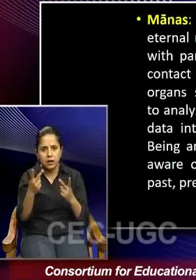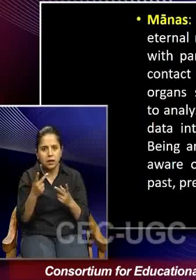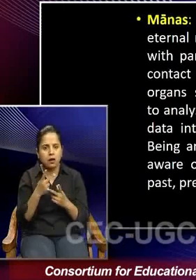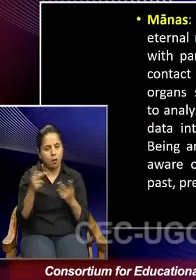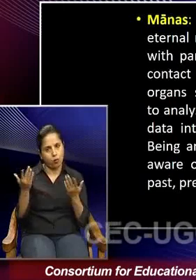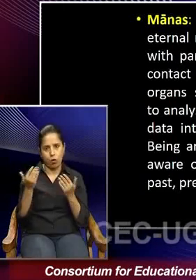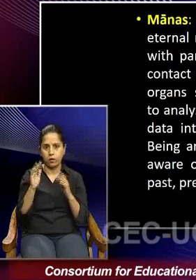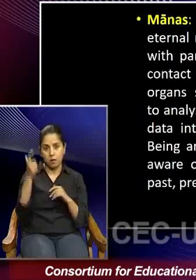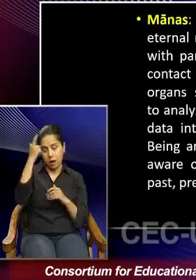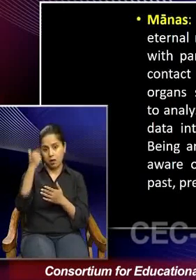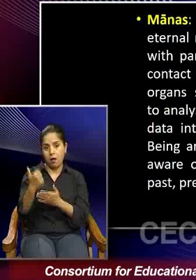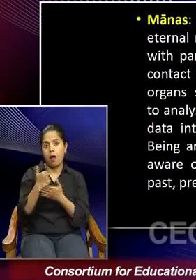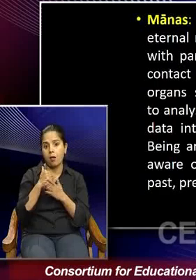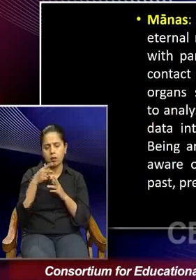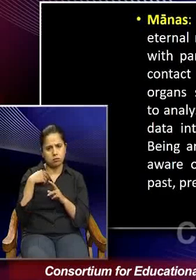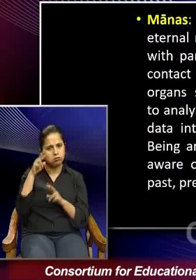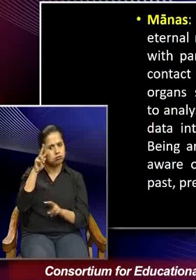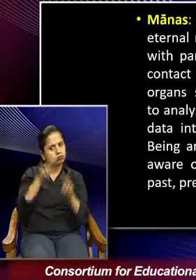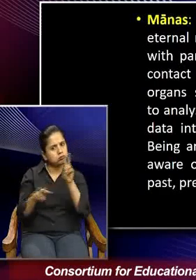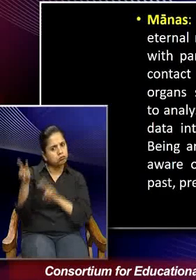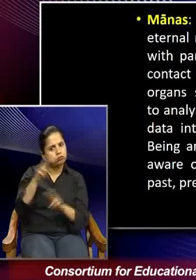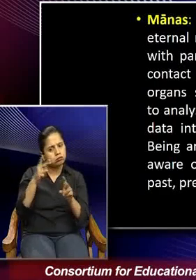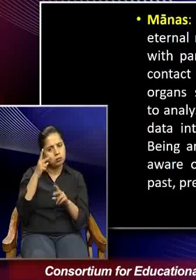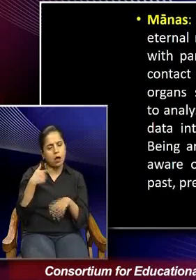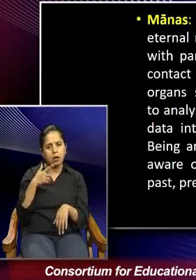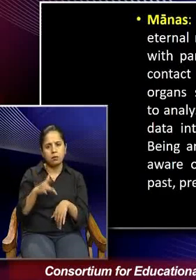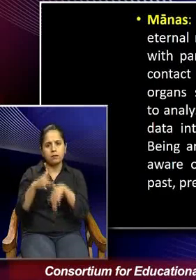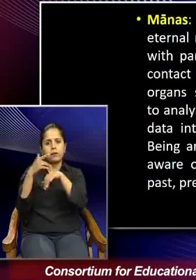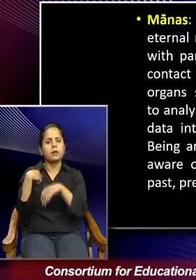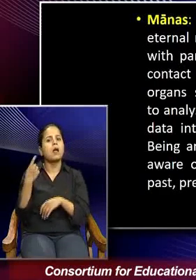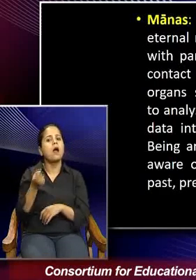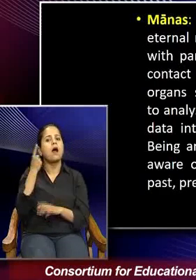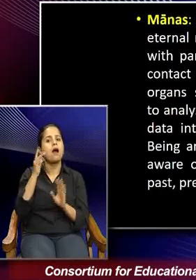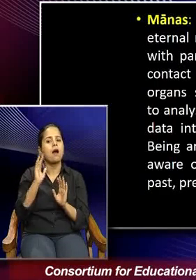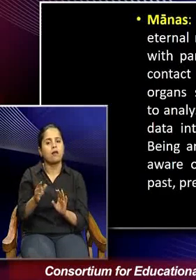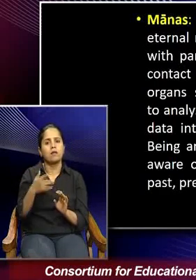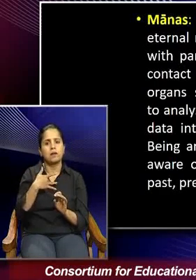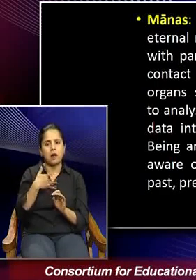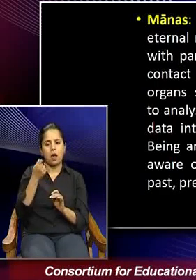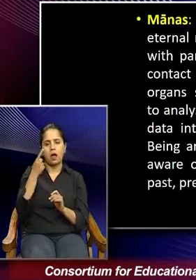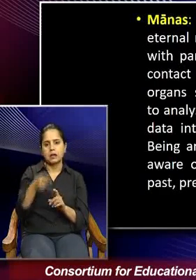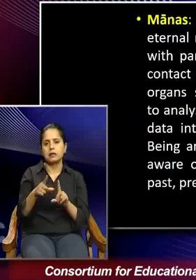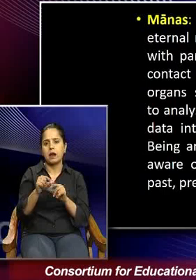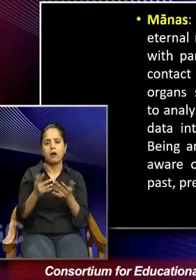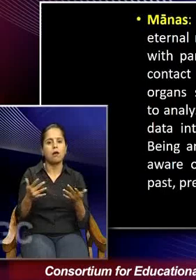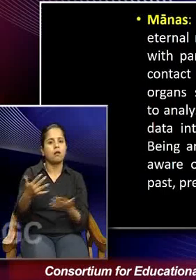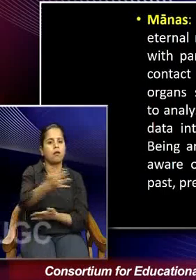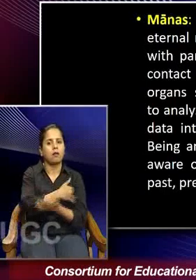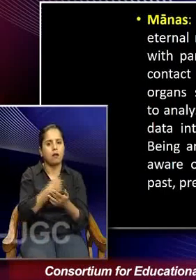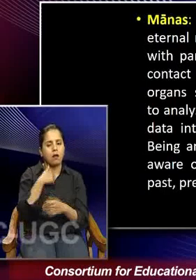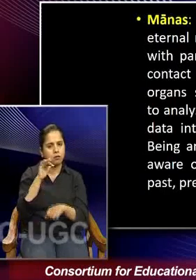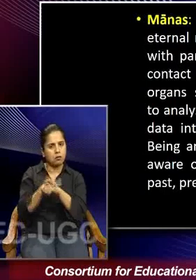Mind helps to analyze and synthesize the sense data to